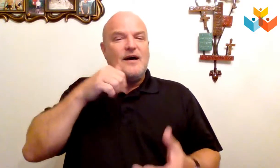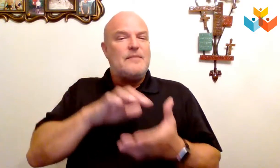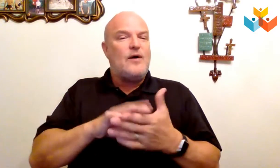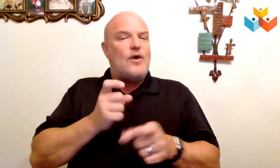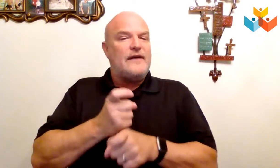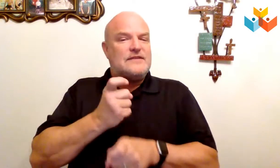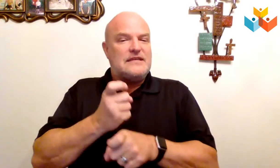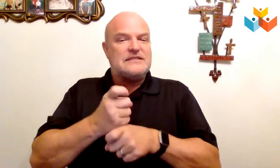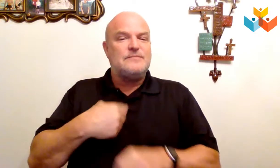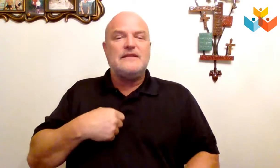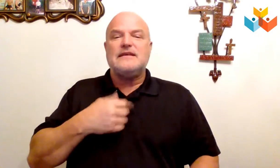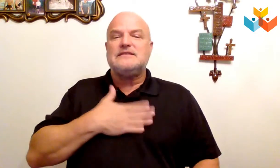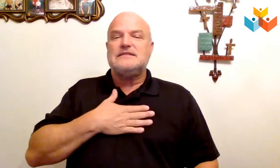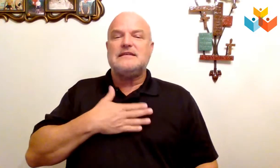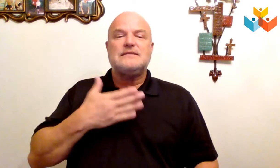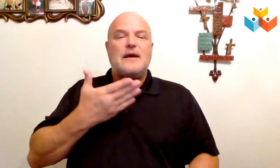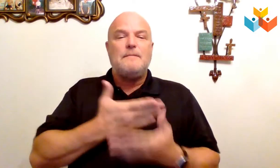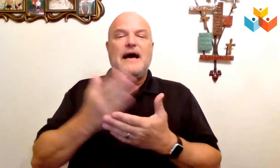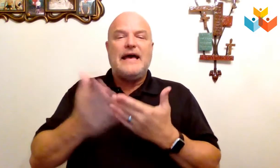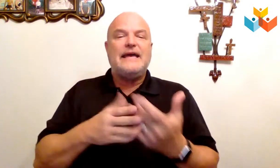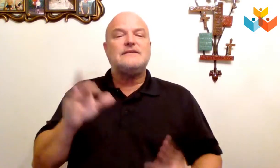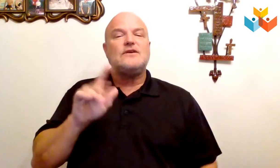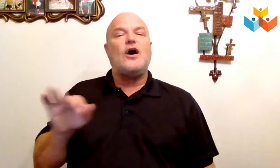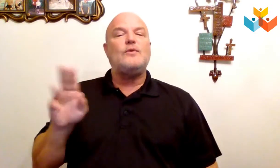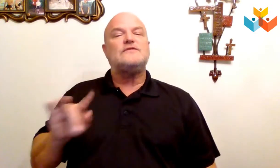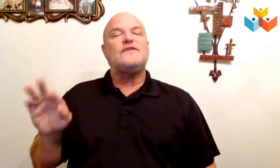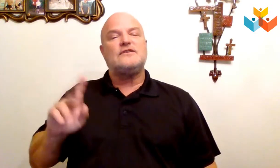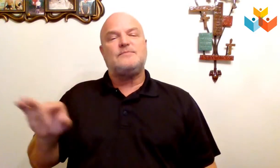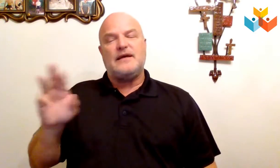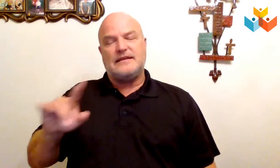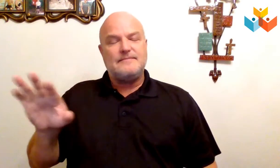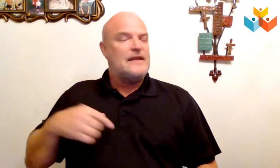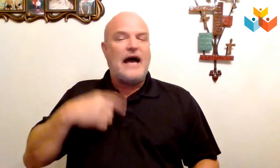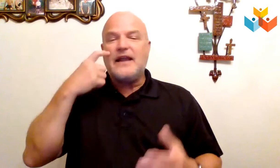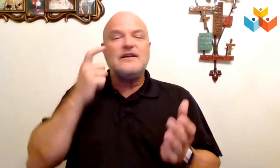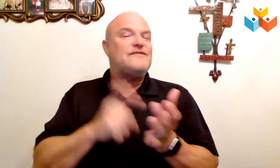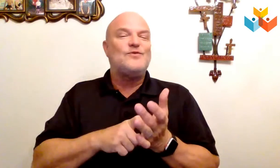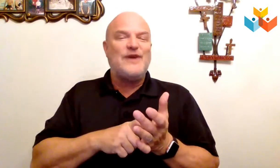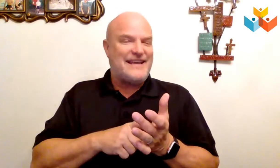just finger spell things. My wife teases me that she says, my